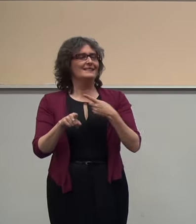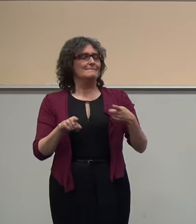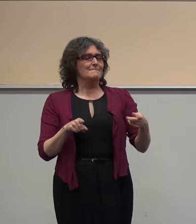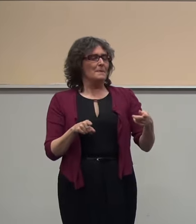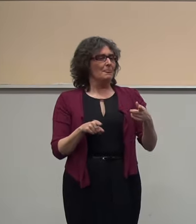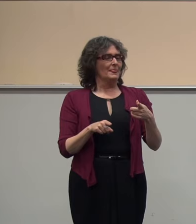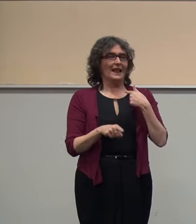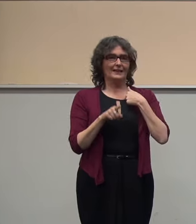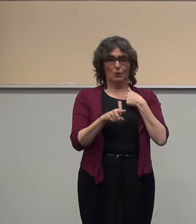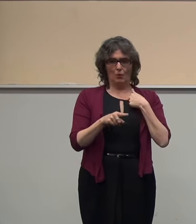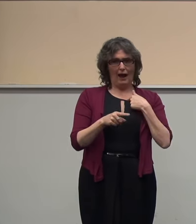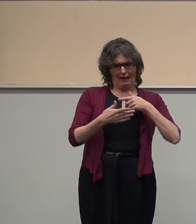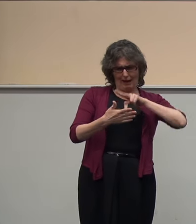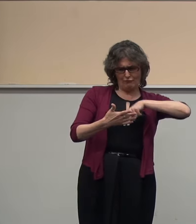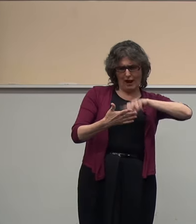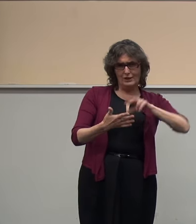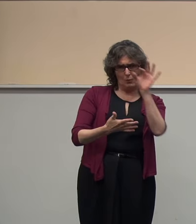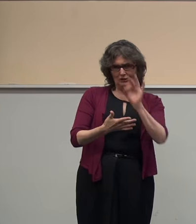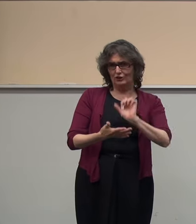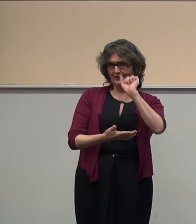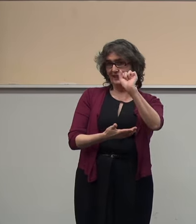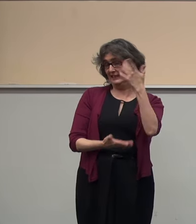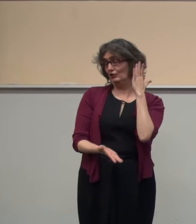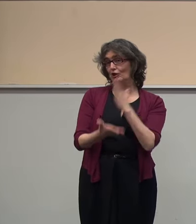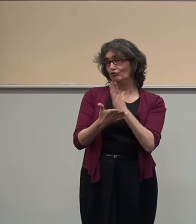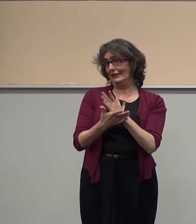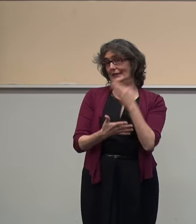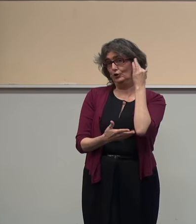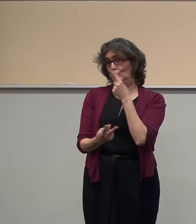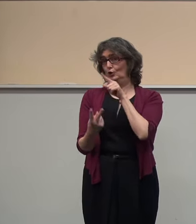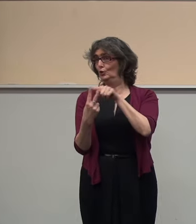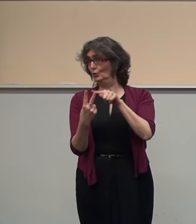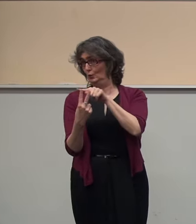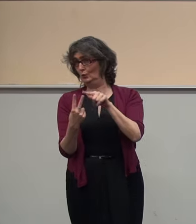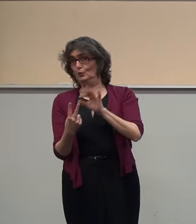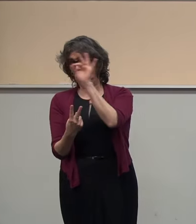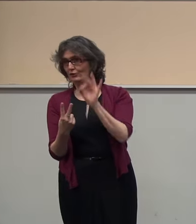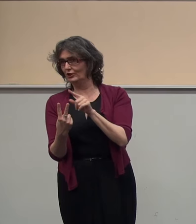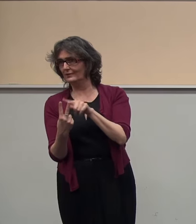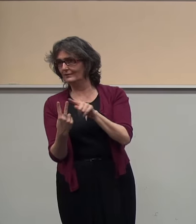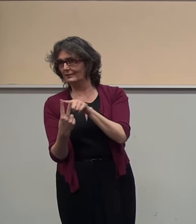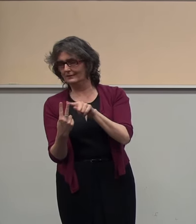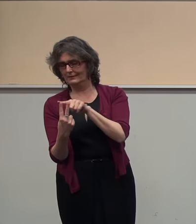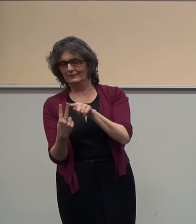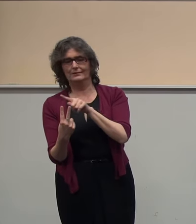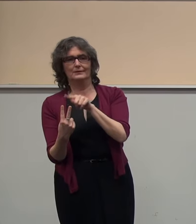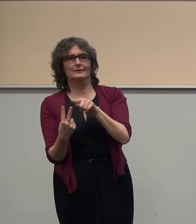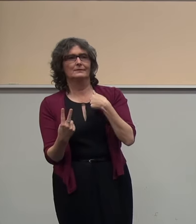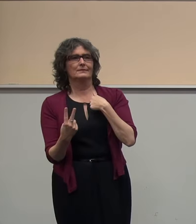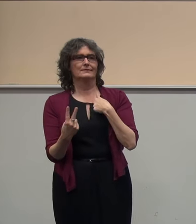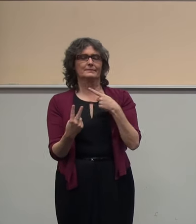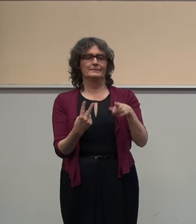I've looked at the questions, and I think I've sort of narrowed it down to there's really two questions that people are asking several